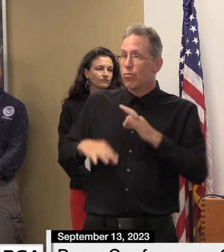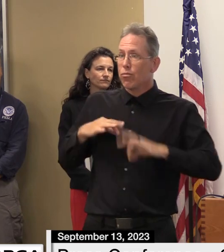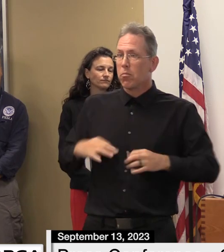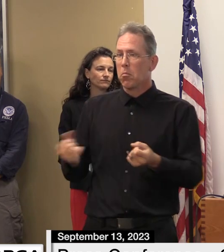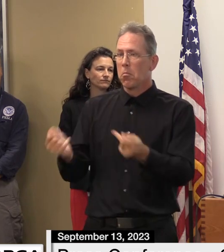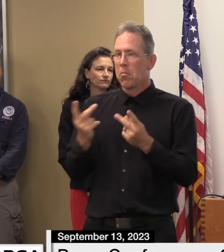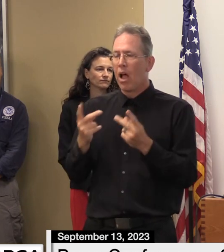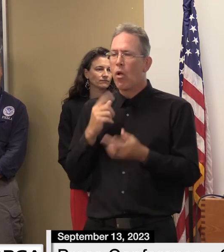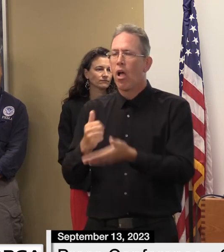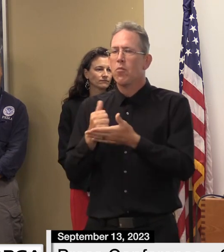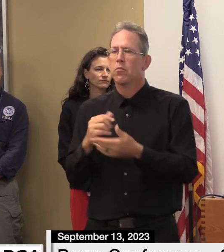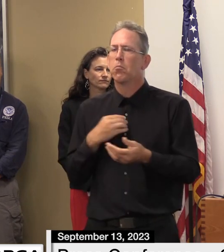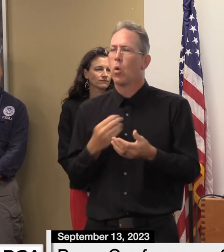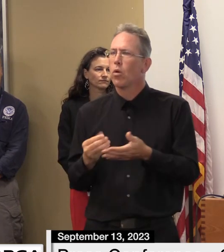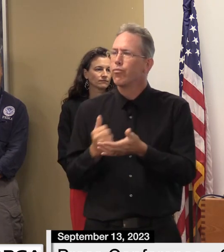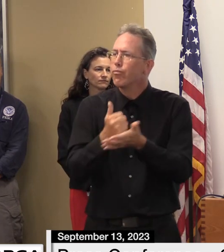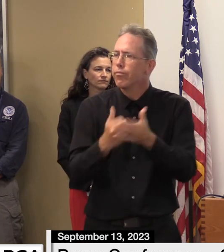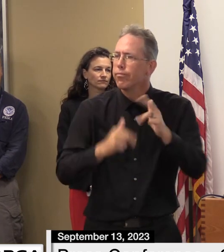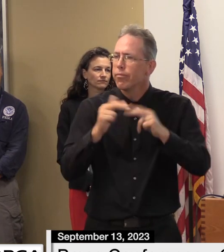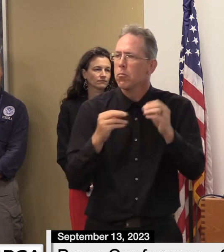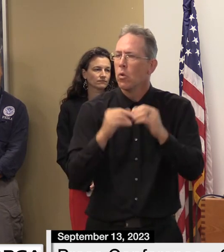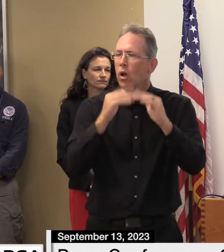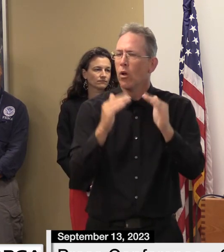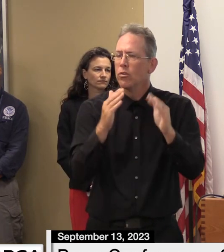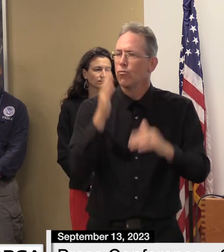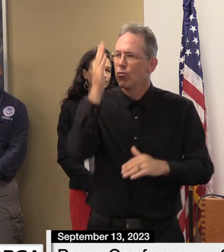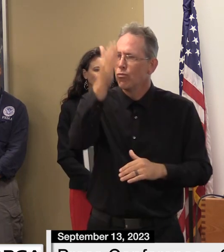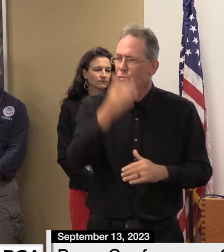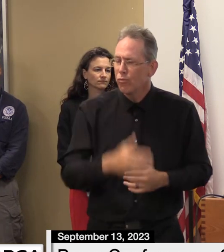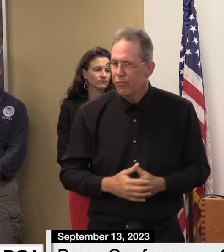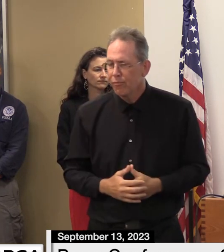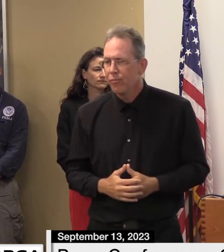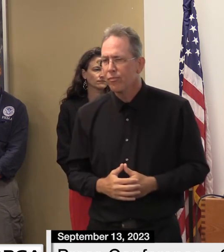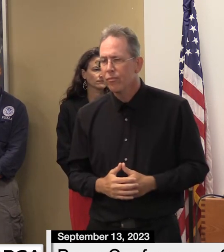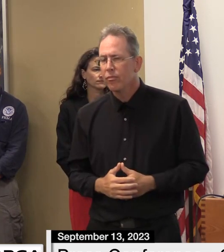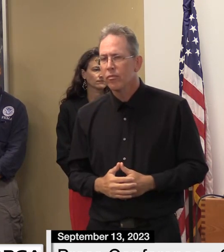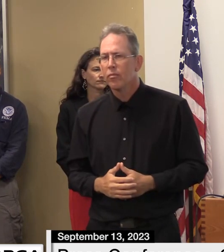more housing throughout the state. I also want to thank the governor